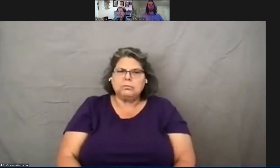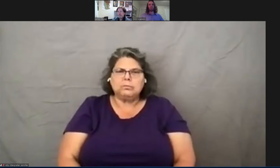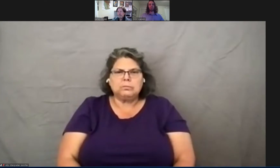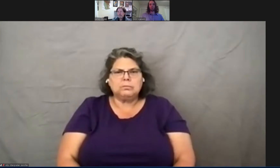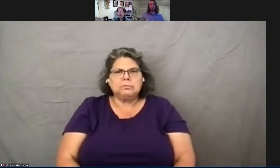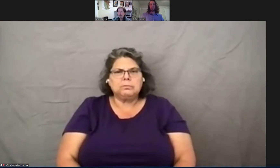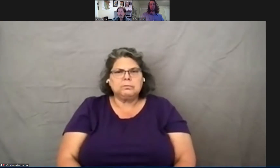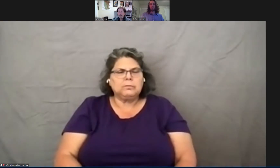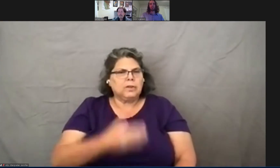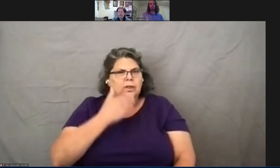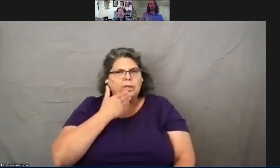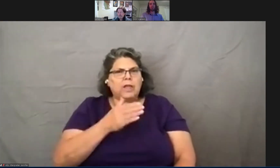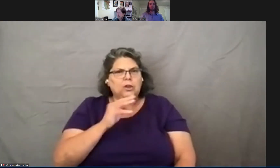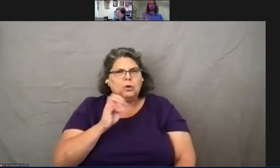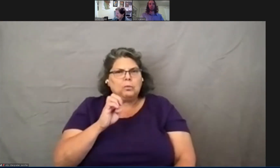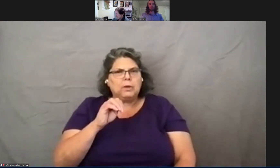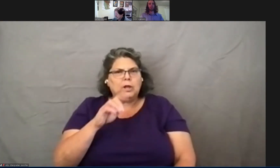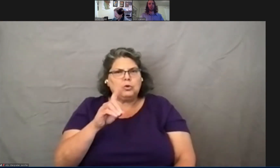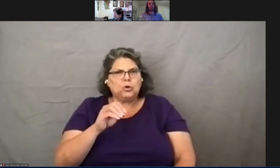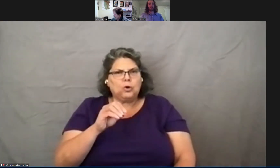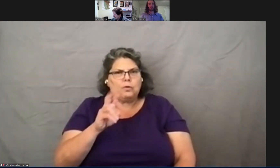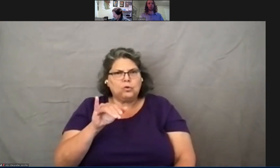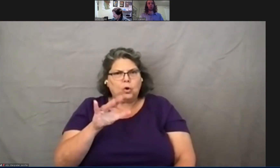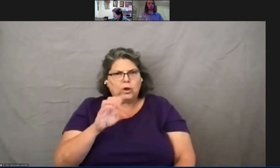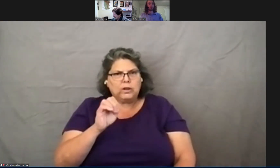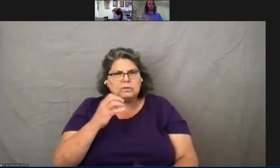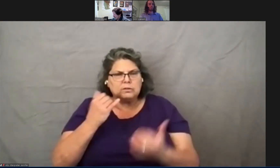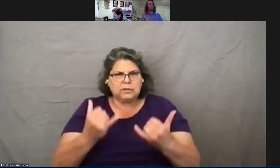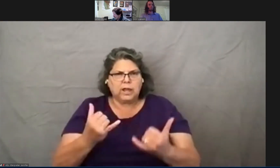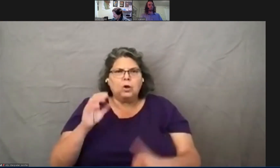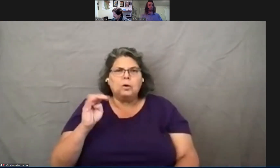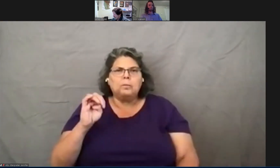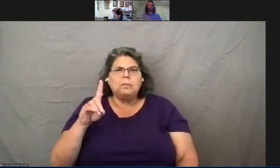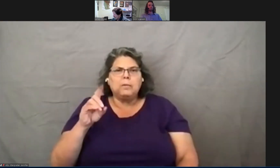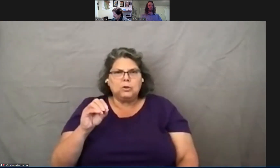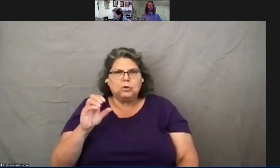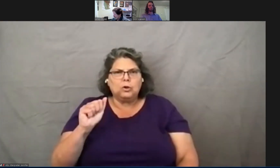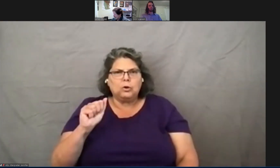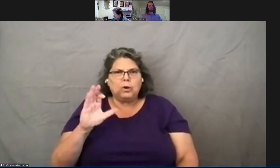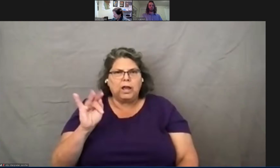Thank you, Mendocino Voice. And let's move on to Mendocino Action News.